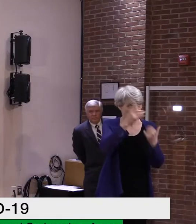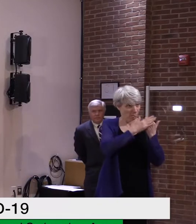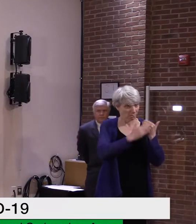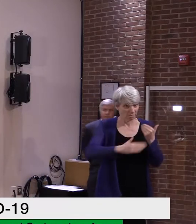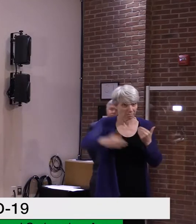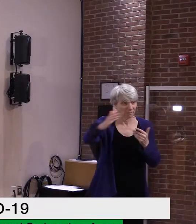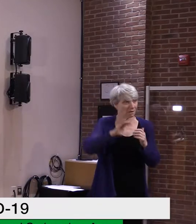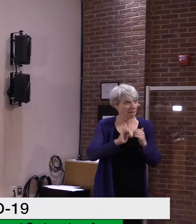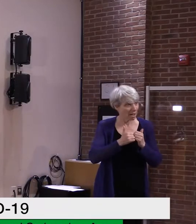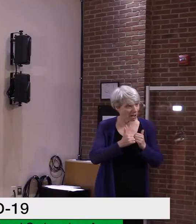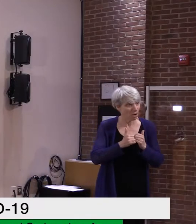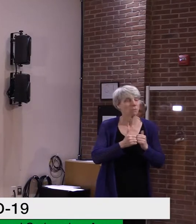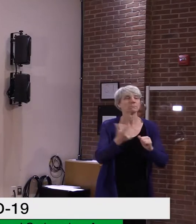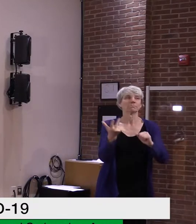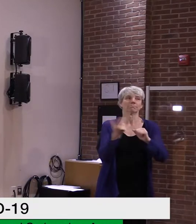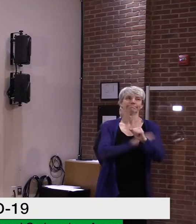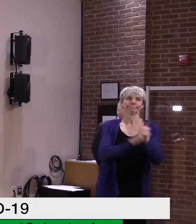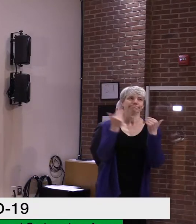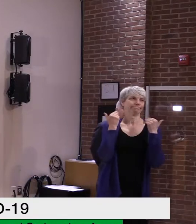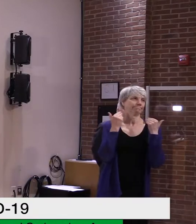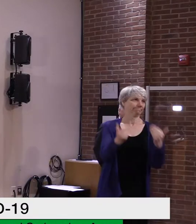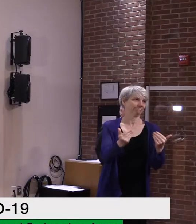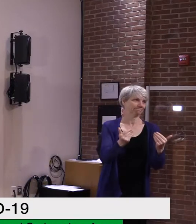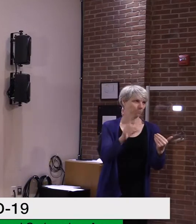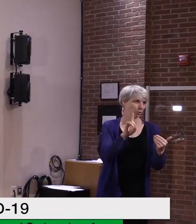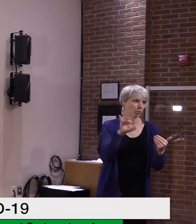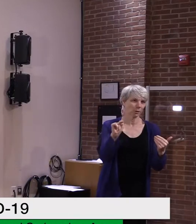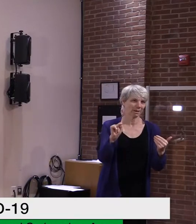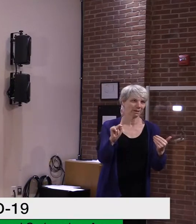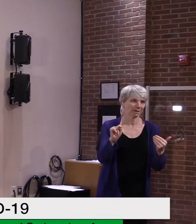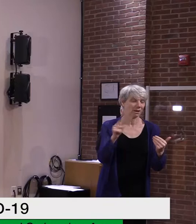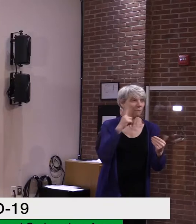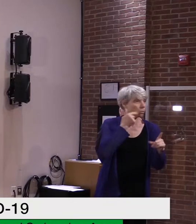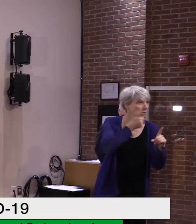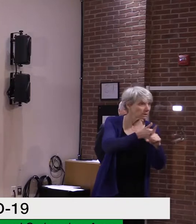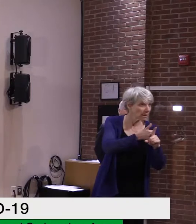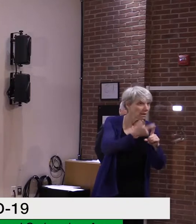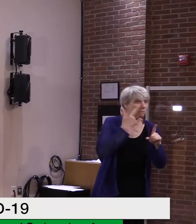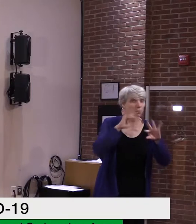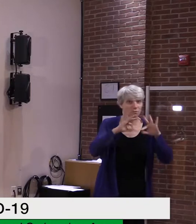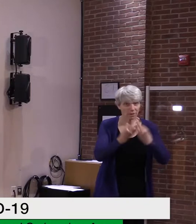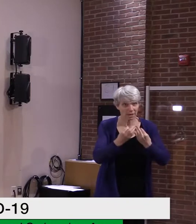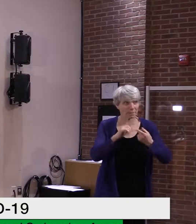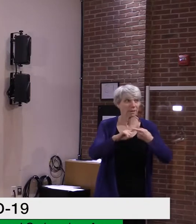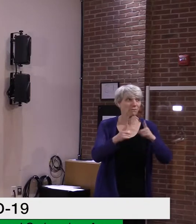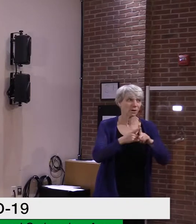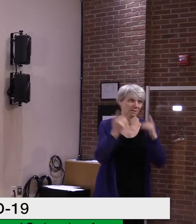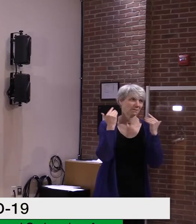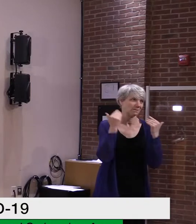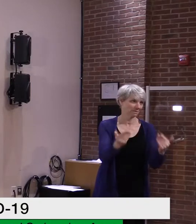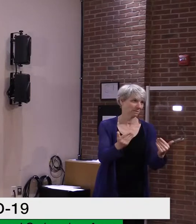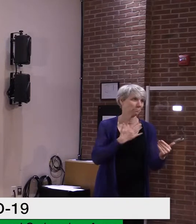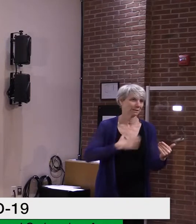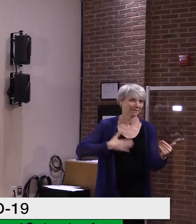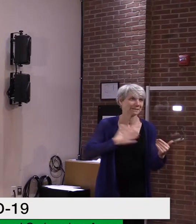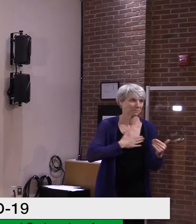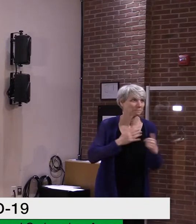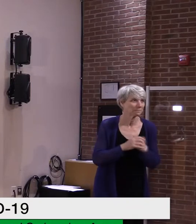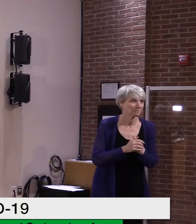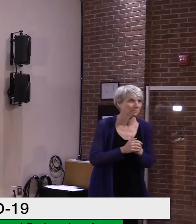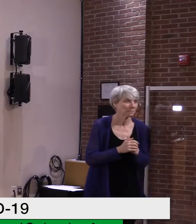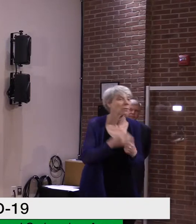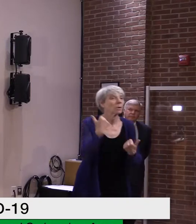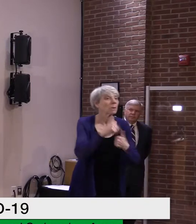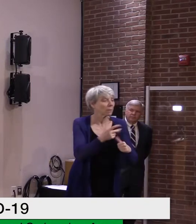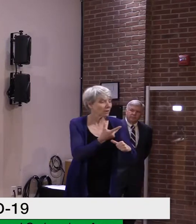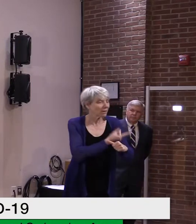by protecting yourself from this disease. Do the same for your family and friends. Remember, the vaccine is